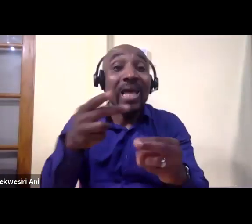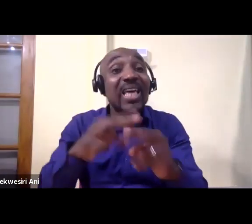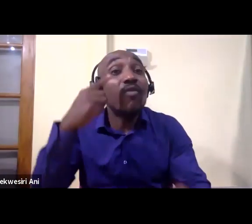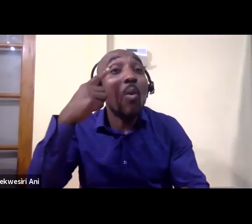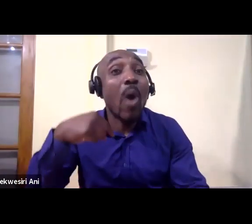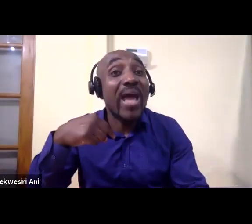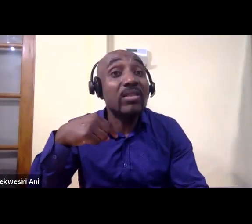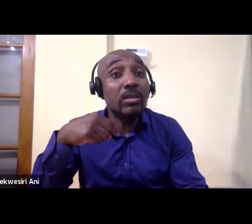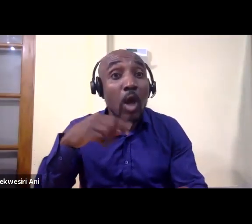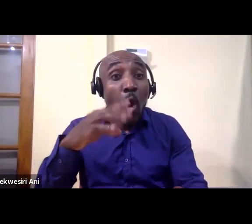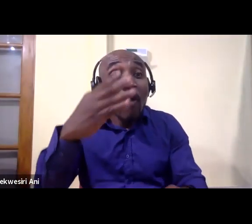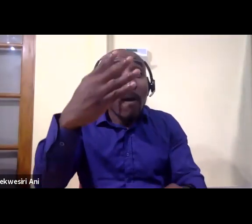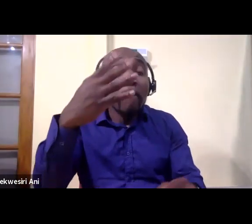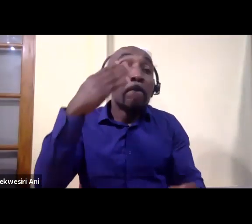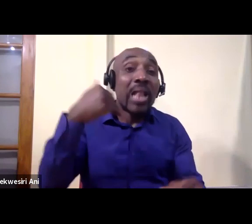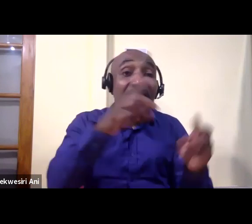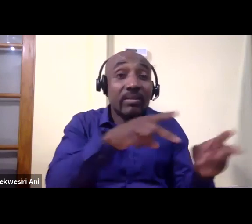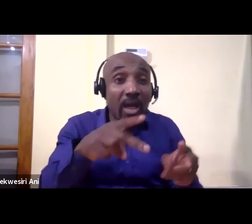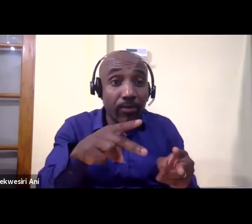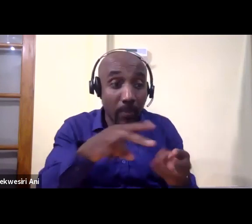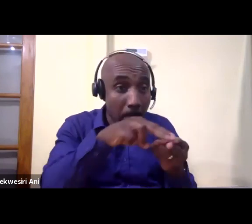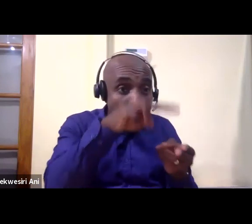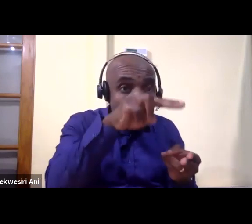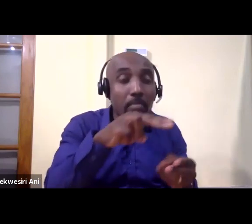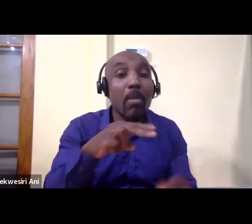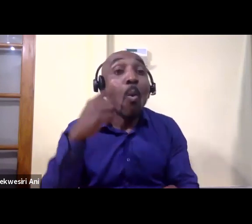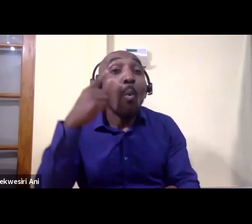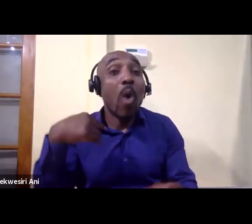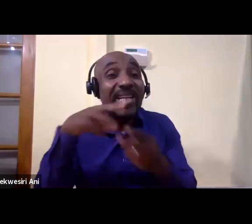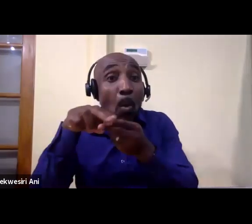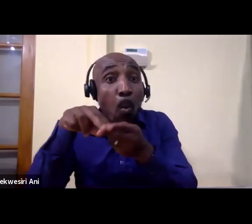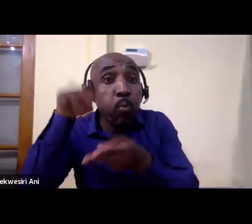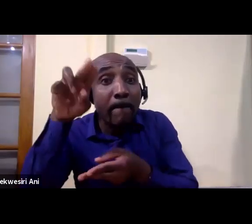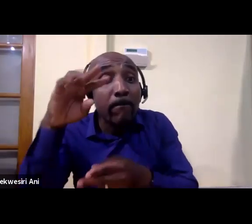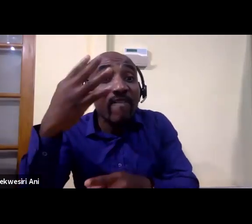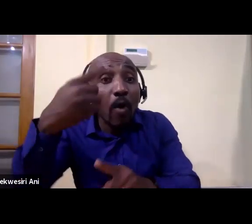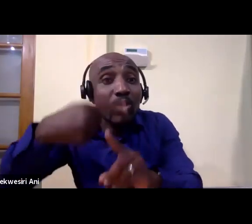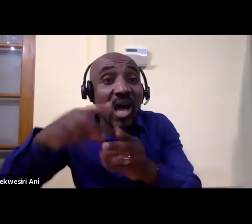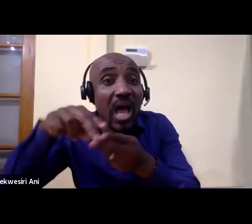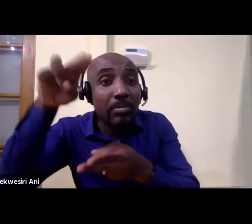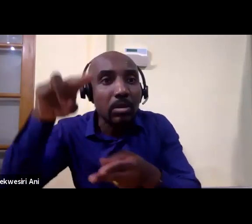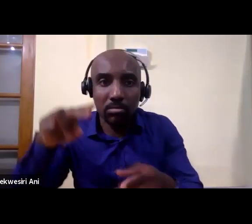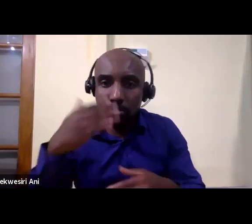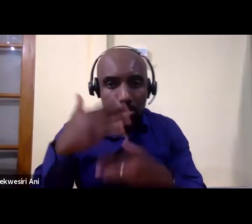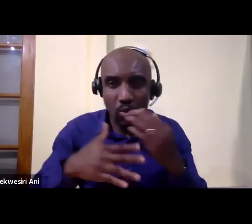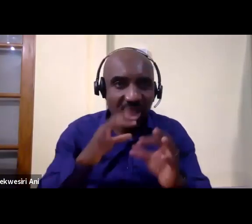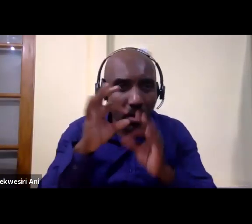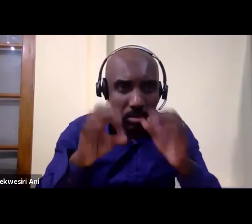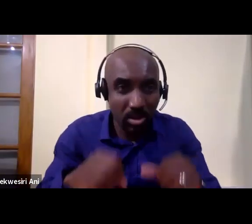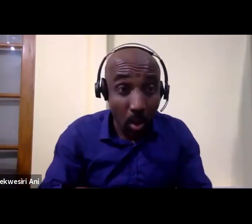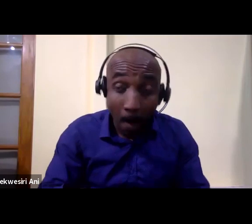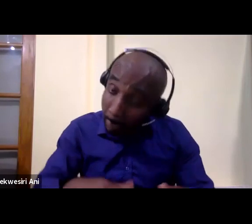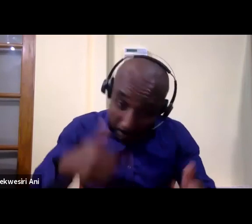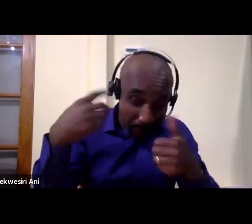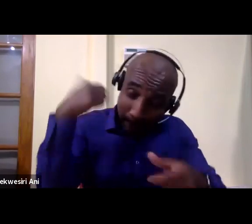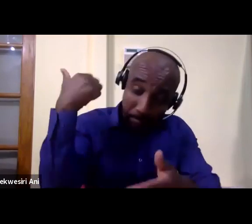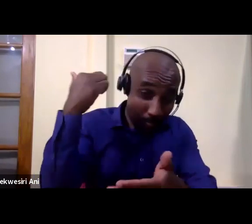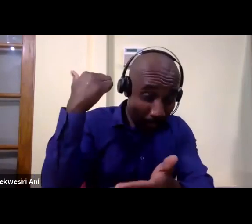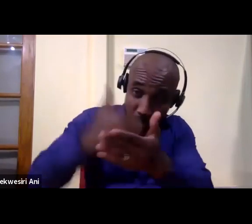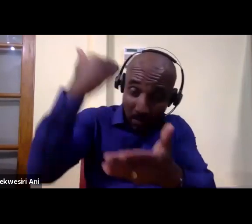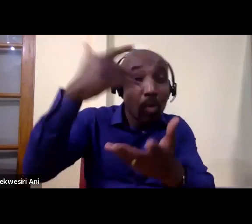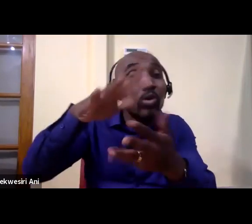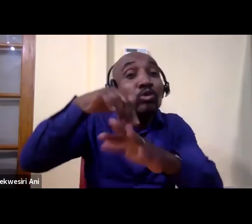4 times the rate of black people in a natural thing like this, it wouldn't be a question. It would not be a question. And so when